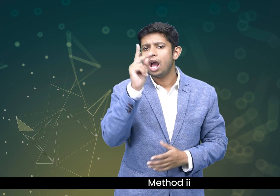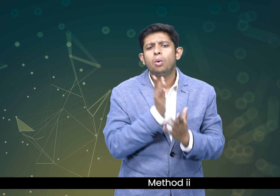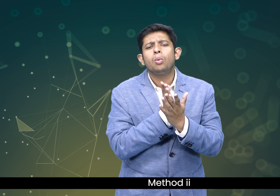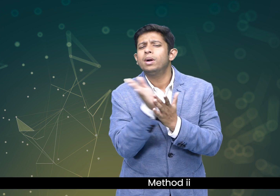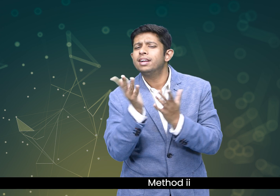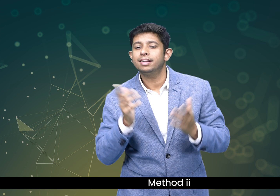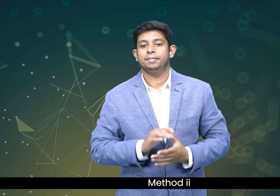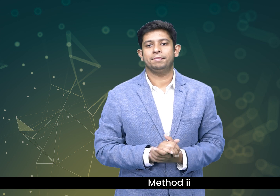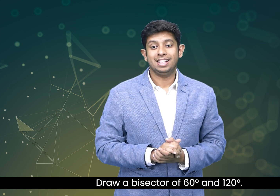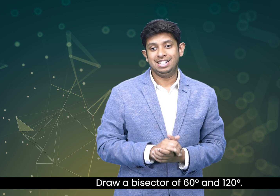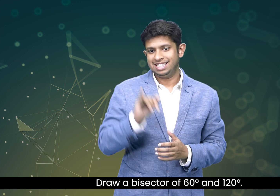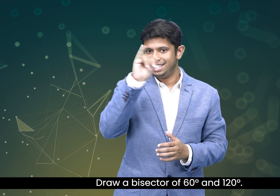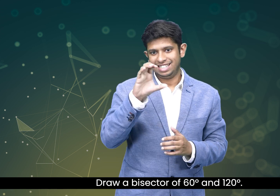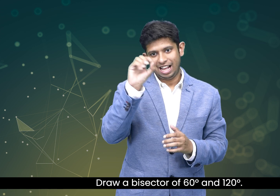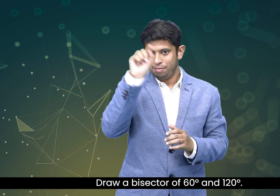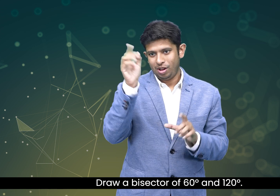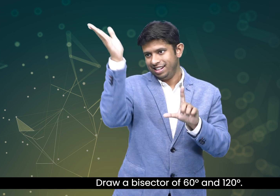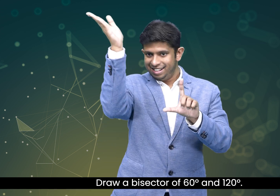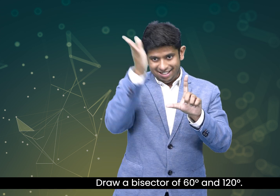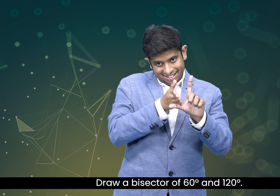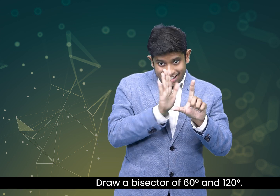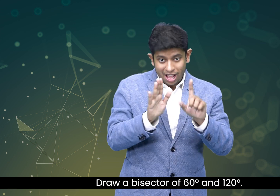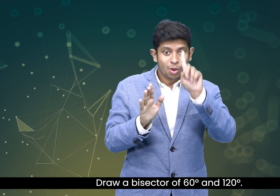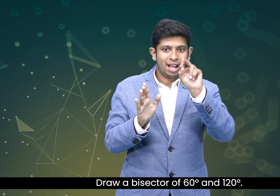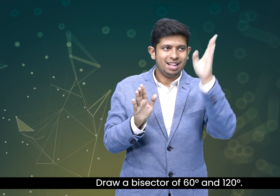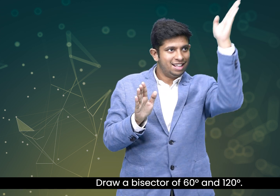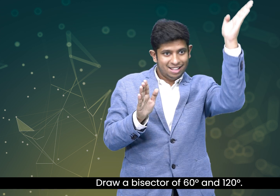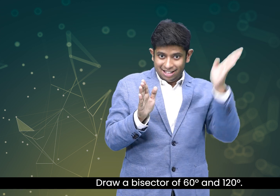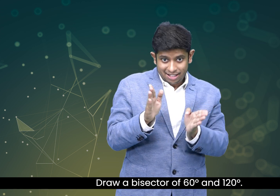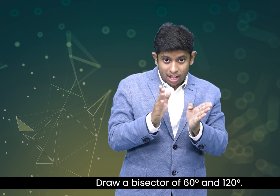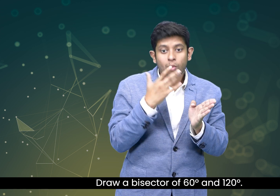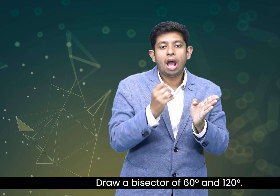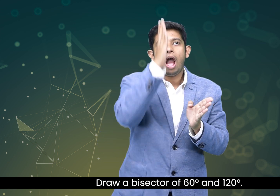Method 2. Draw a bisector of 60 degrees and 120 degrees.